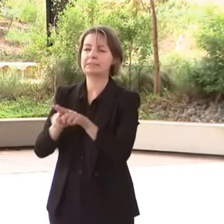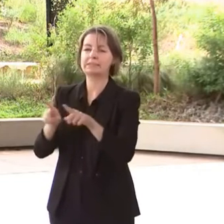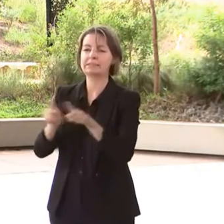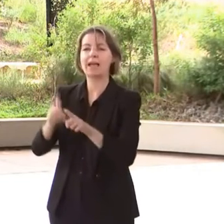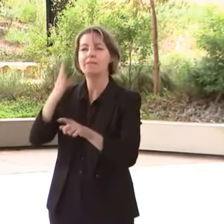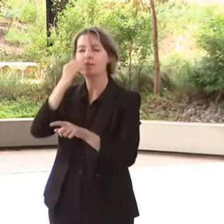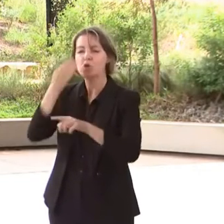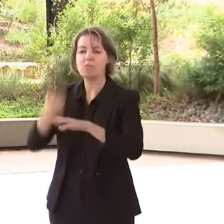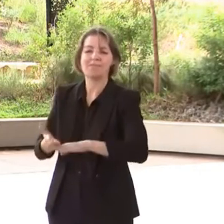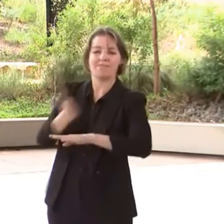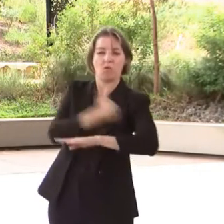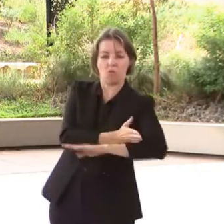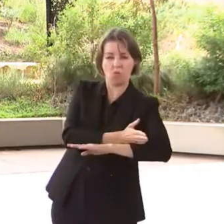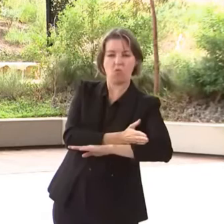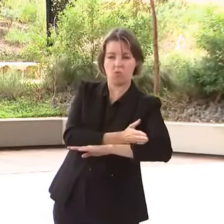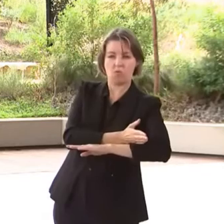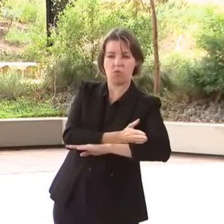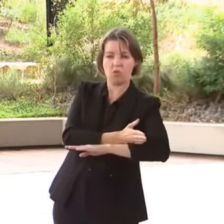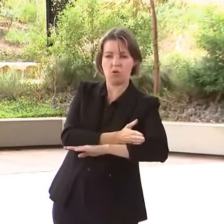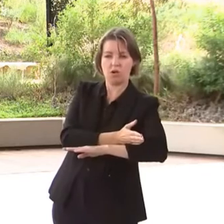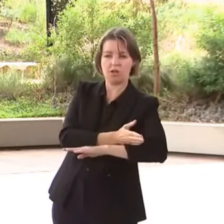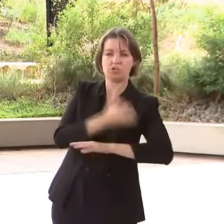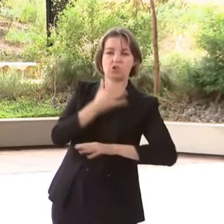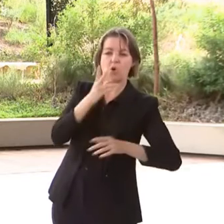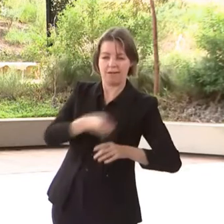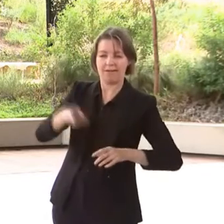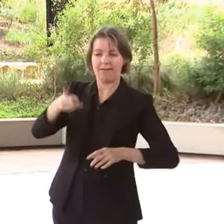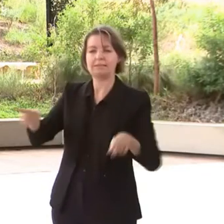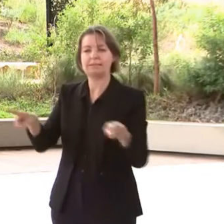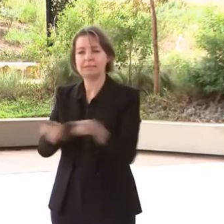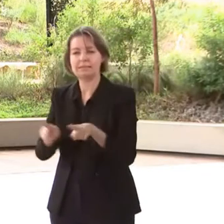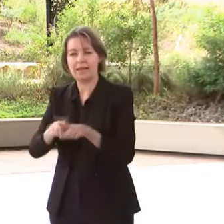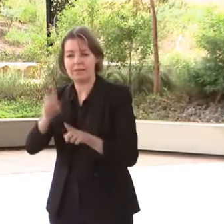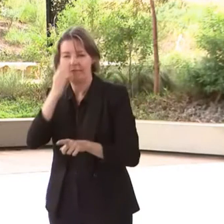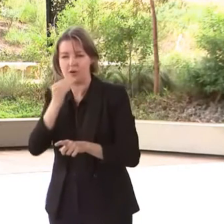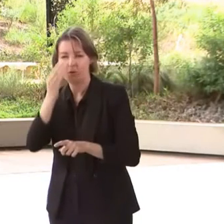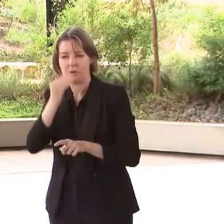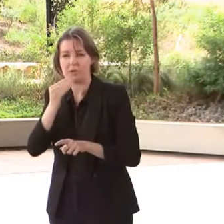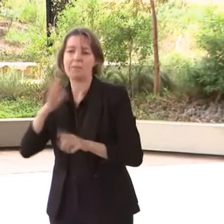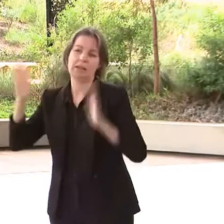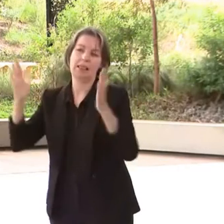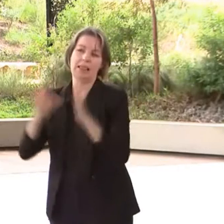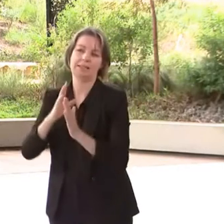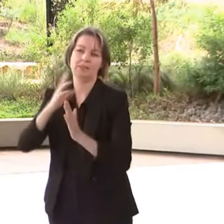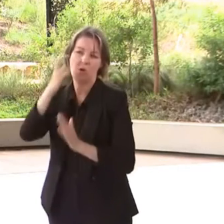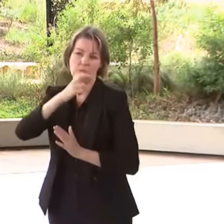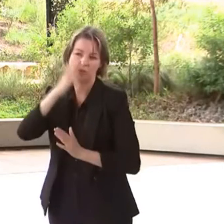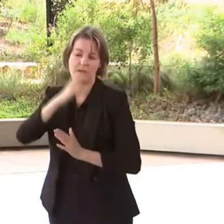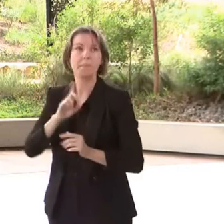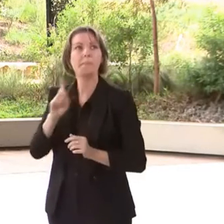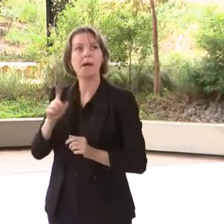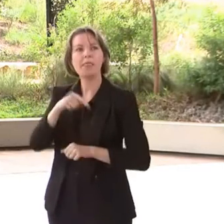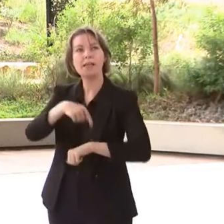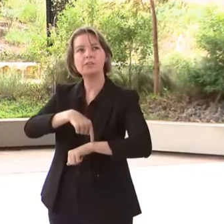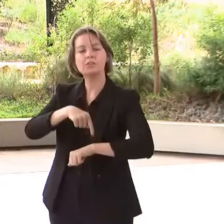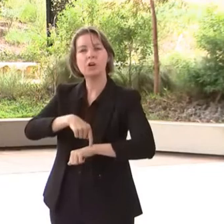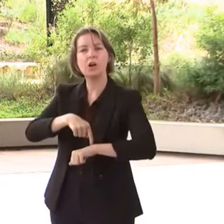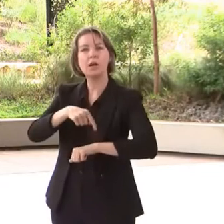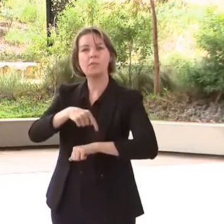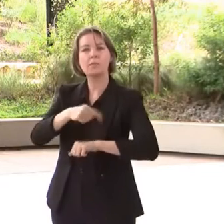was that we actually saw sparing of the elderly, and obviously there's more risk of elderly coming in. But our ICUs were very busy during